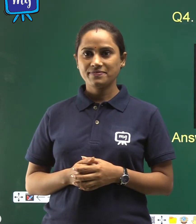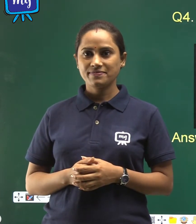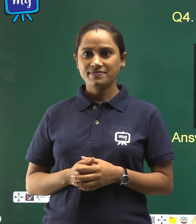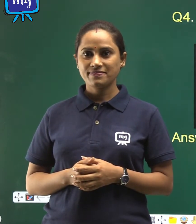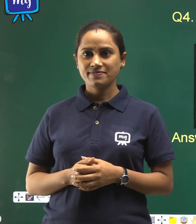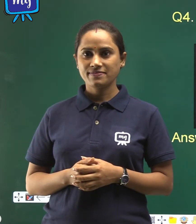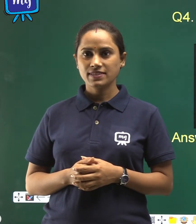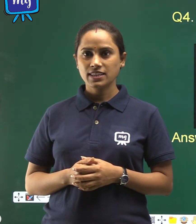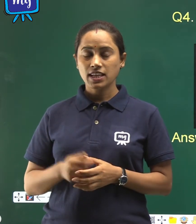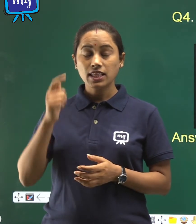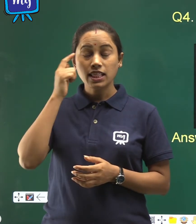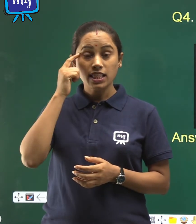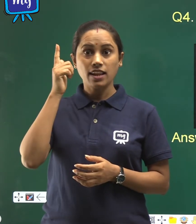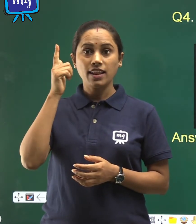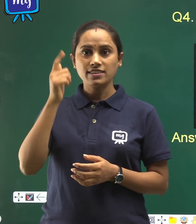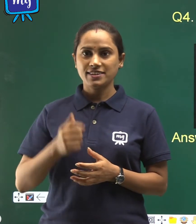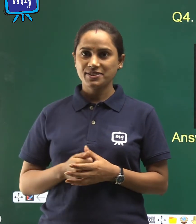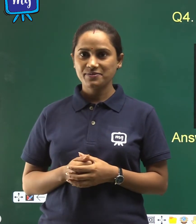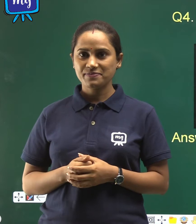the realization